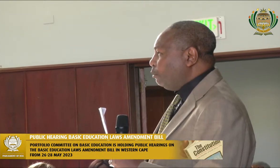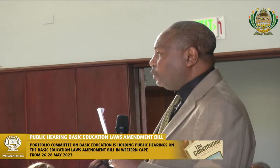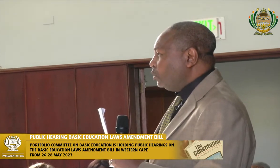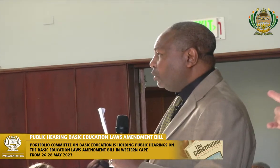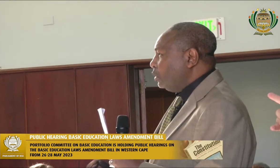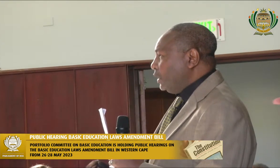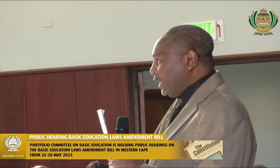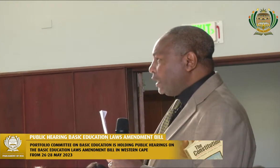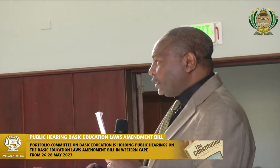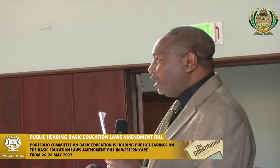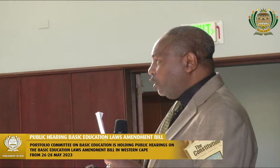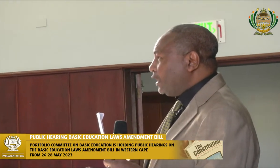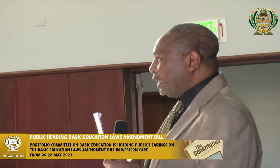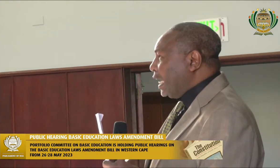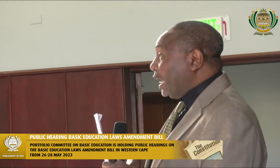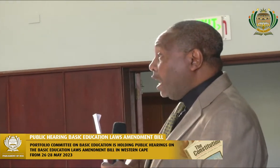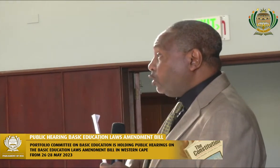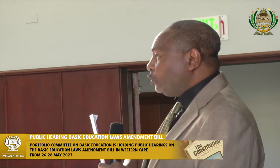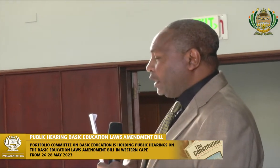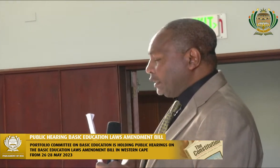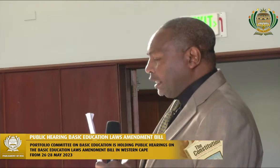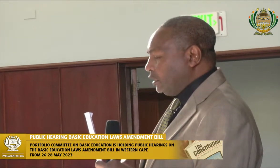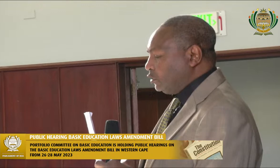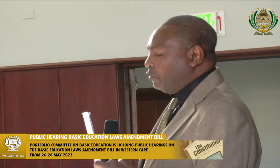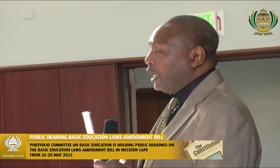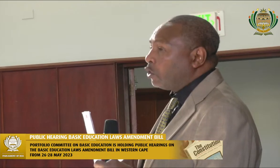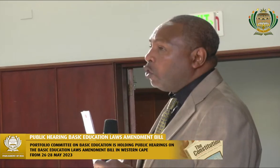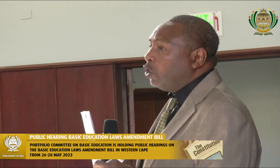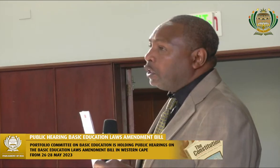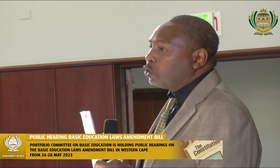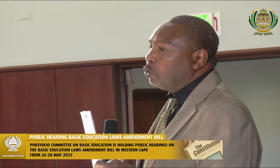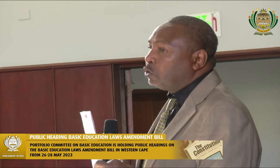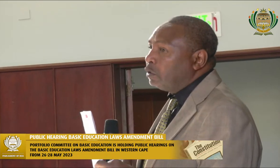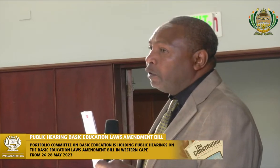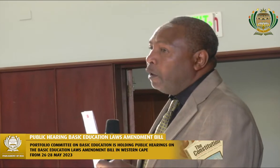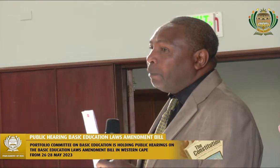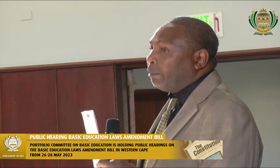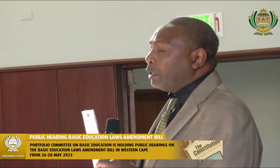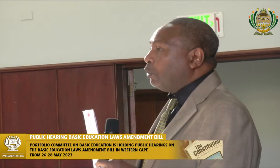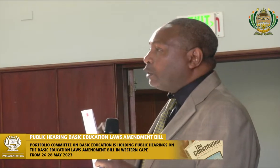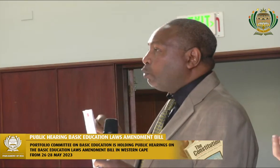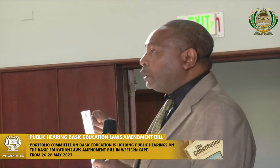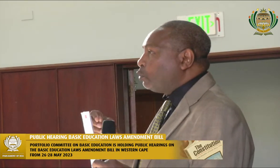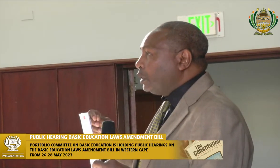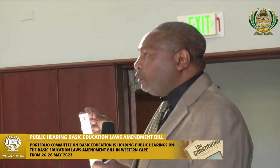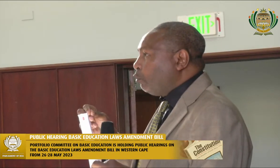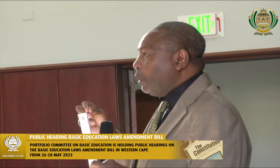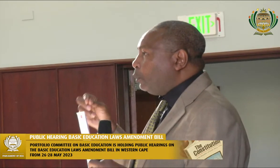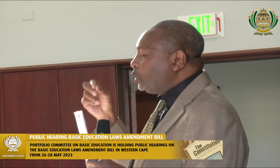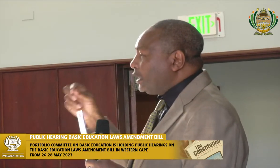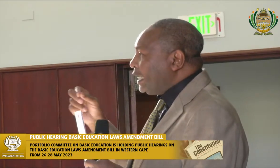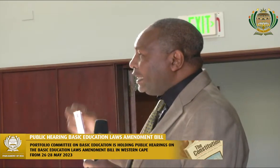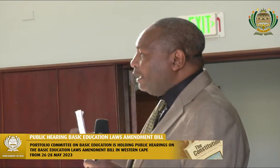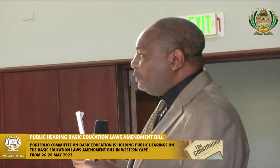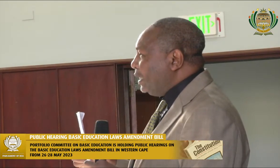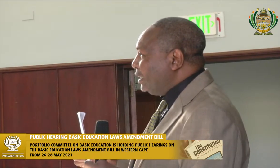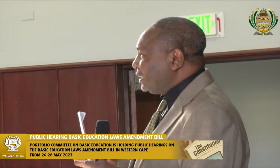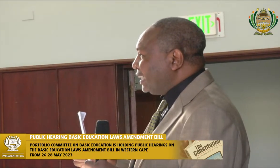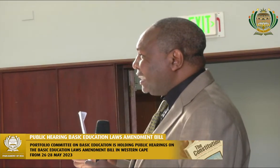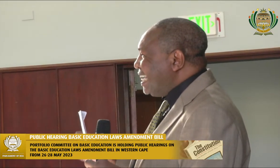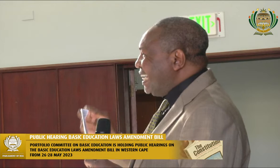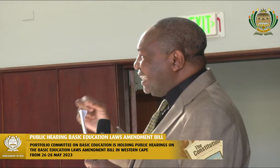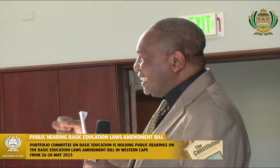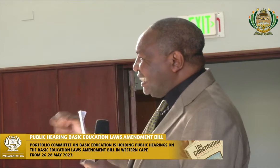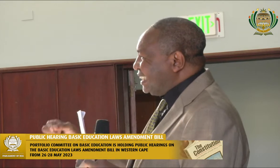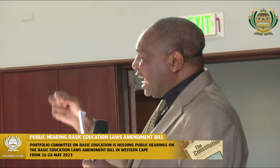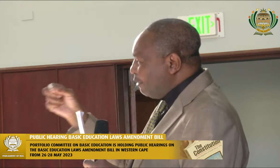Western Cape, there is a law that allows for the sales of alcohol in schools. But what we were putting in the bill is